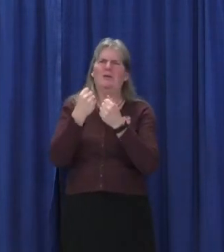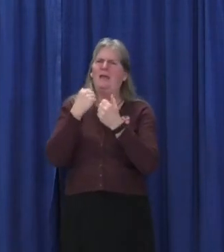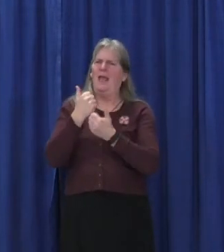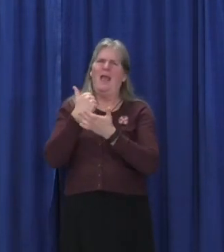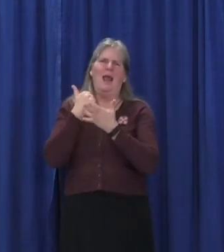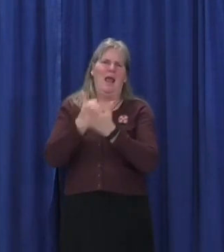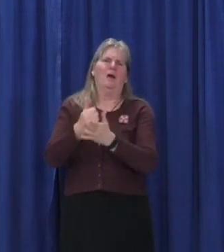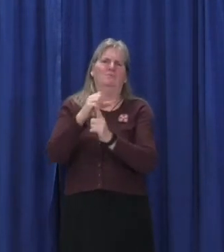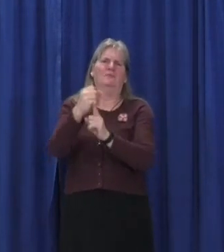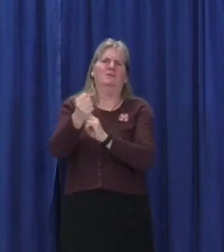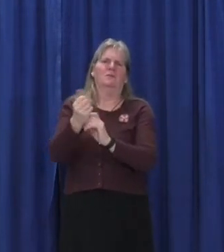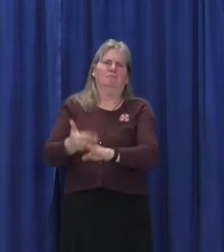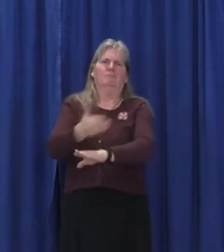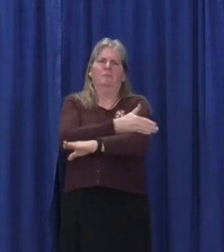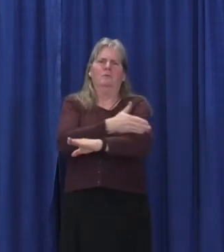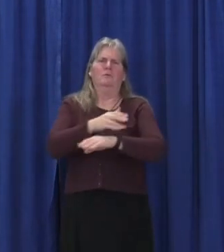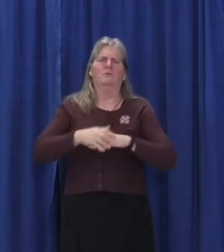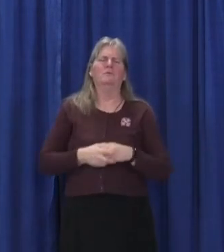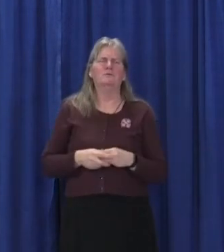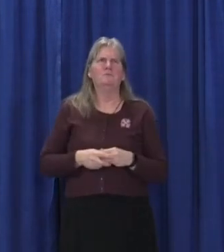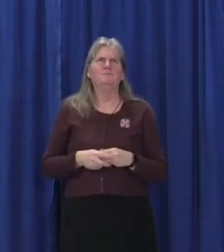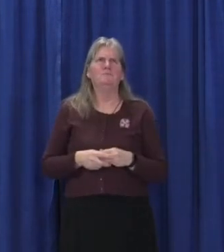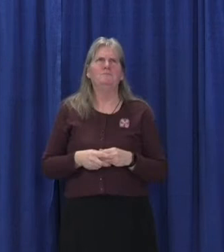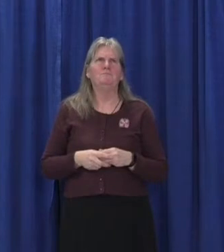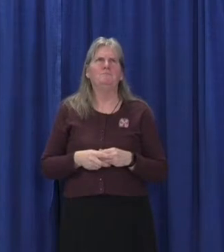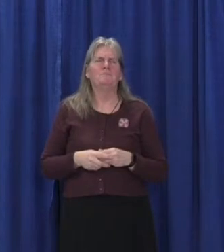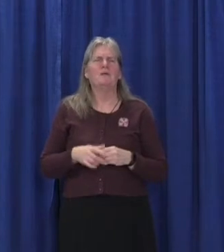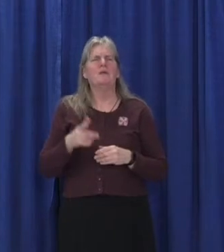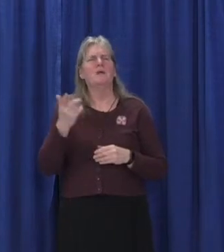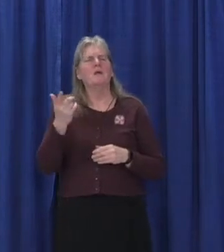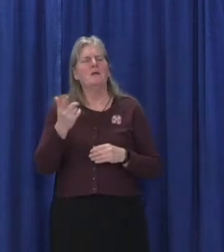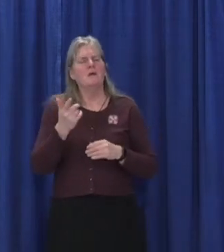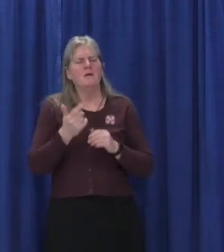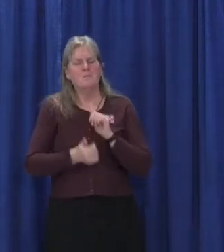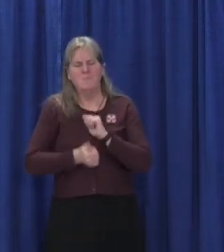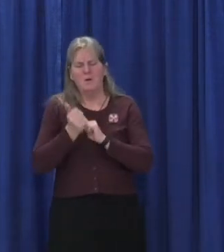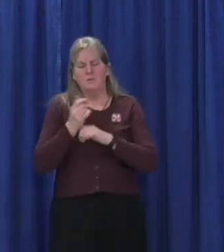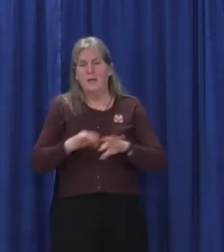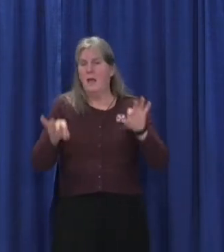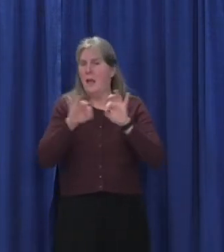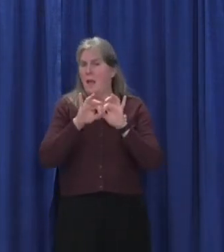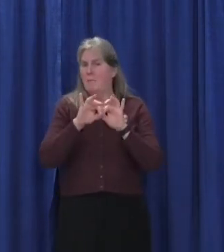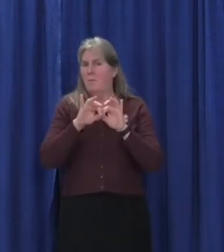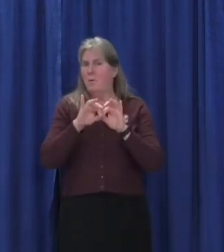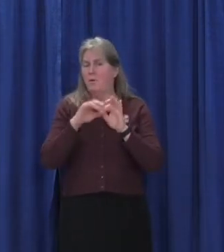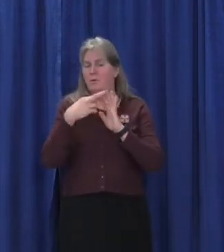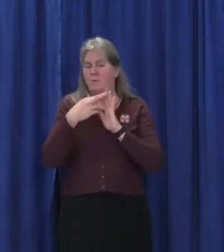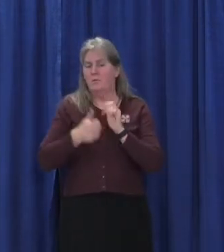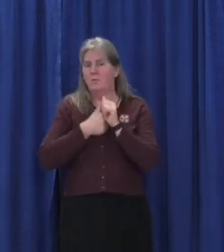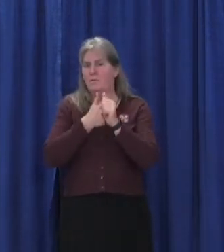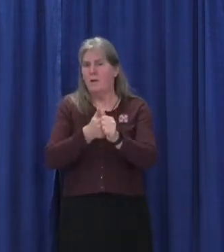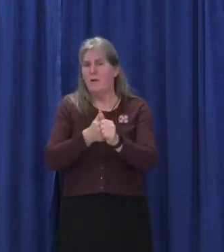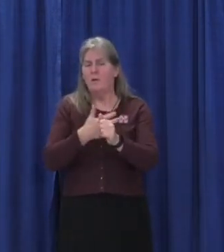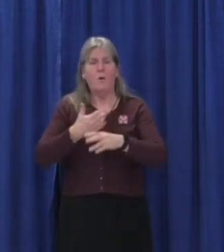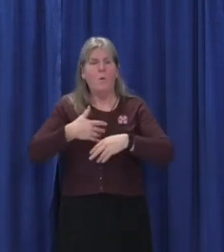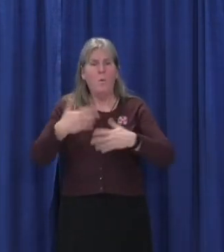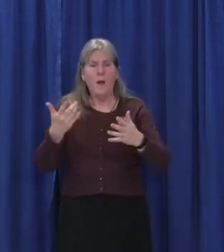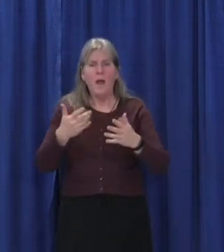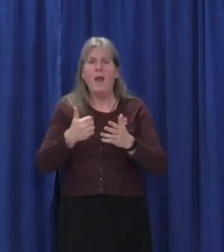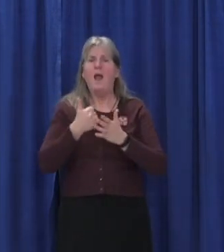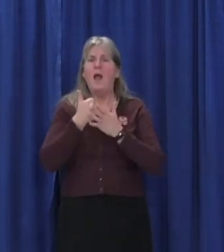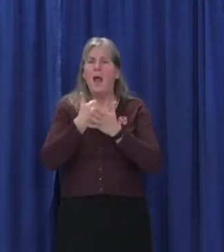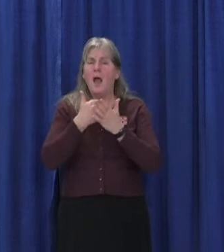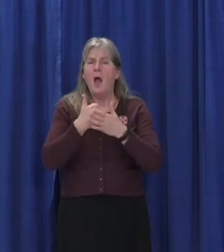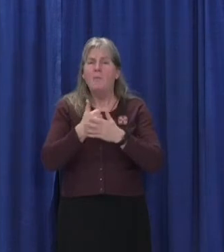Of course, one of the key, in fact, the most important measure we have at this time is the vaccinations. And it's